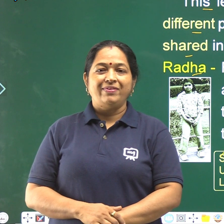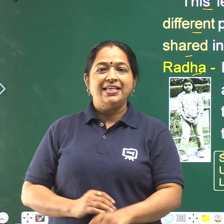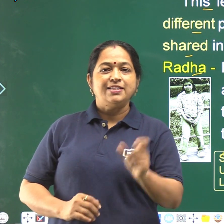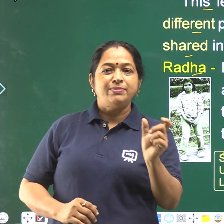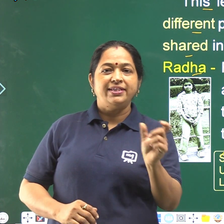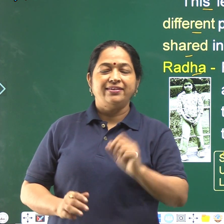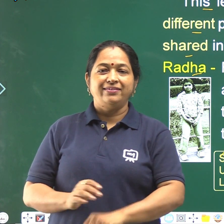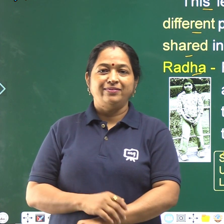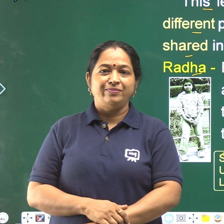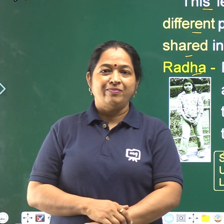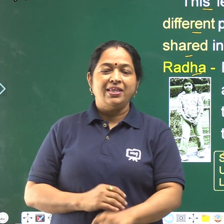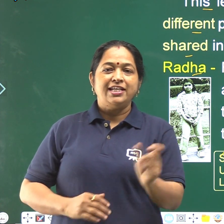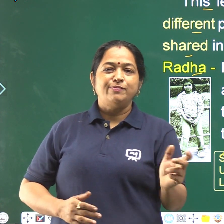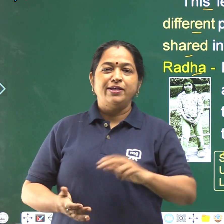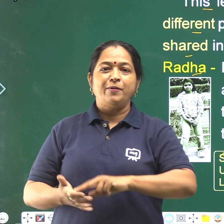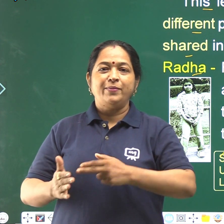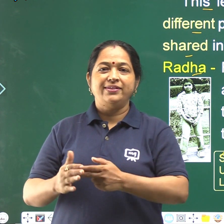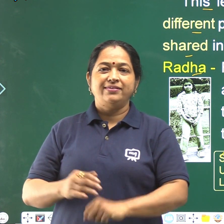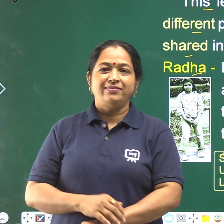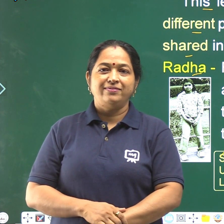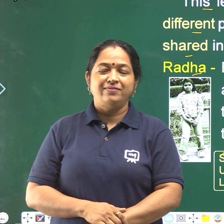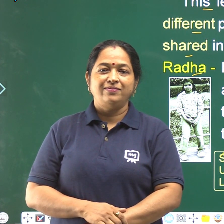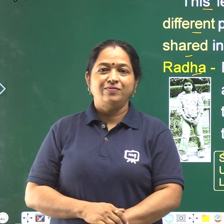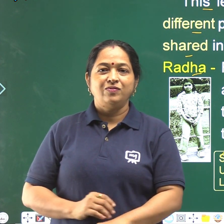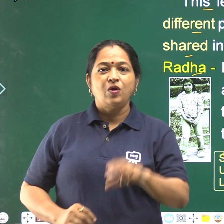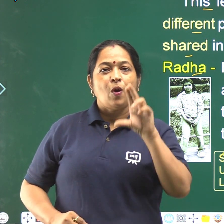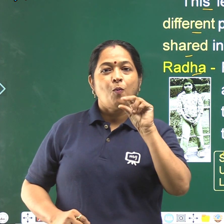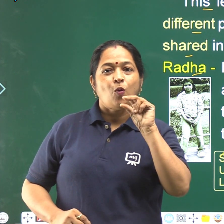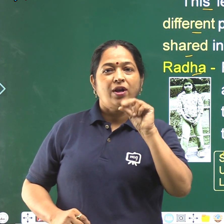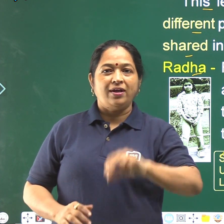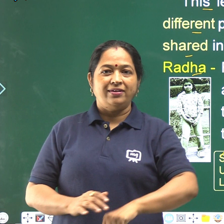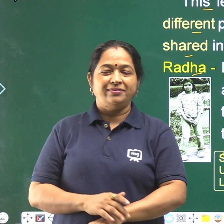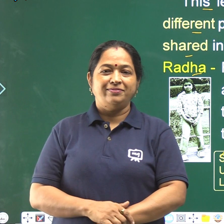Speak. Speak means bolna.